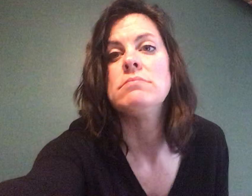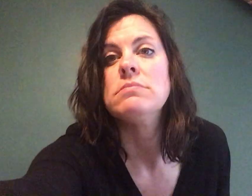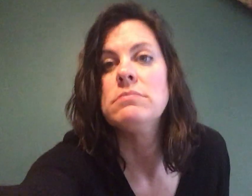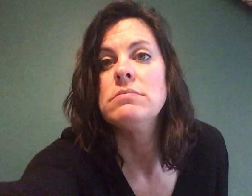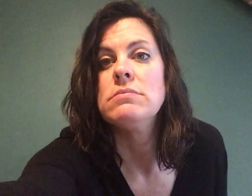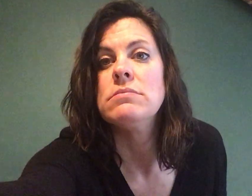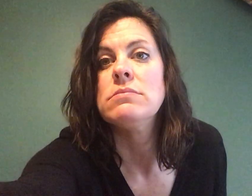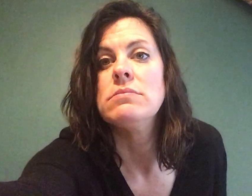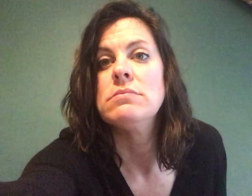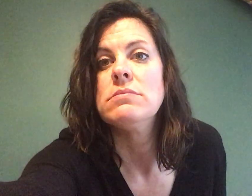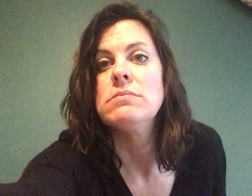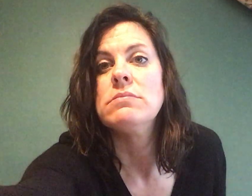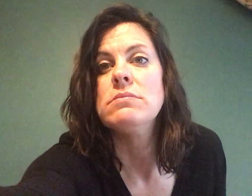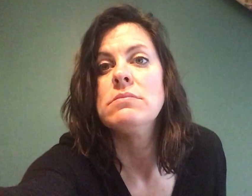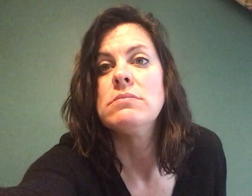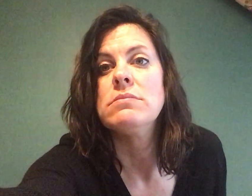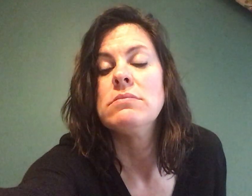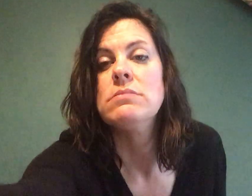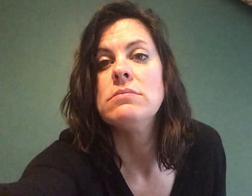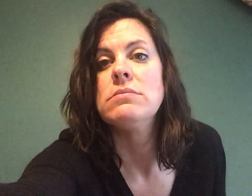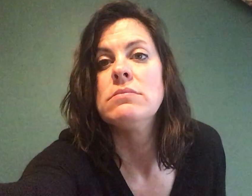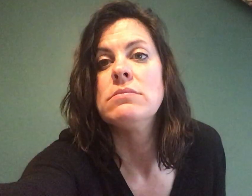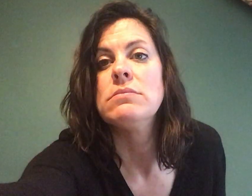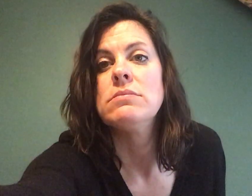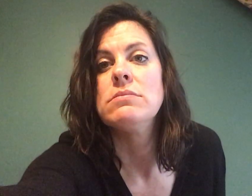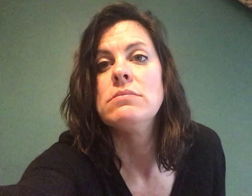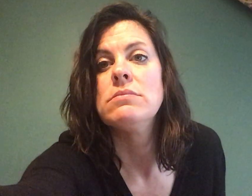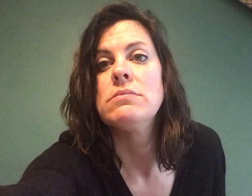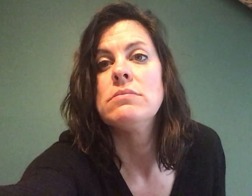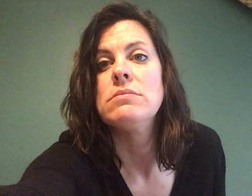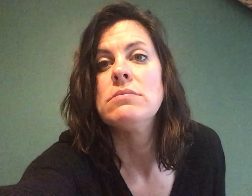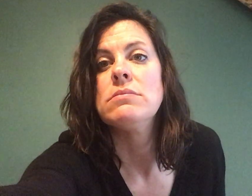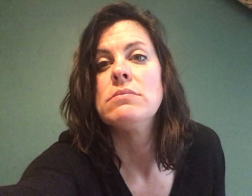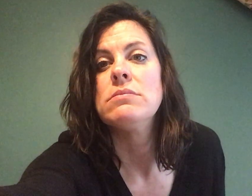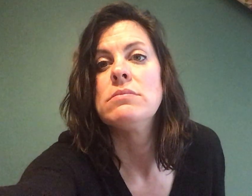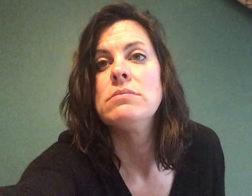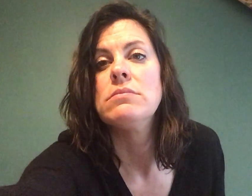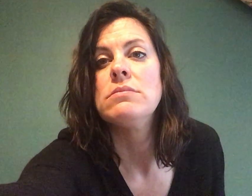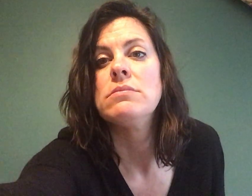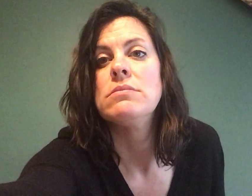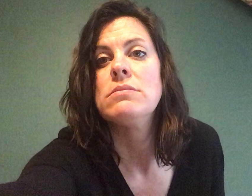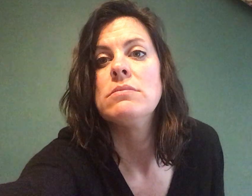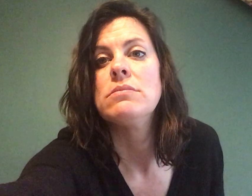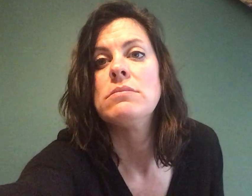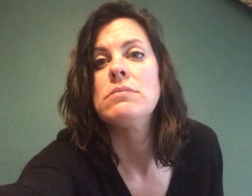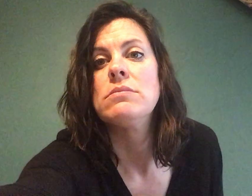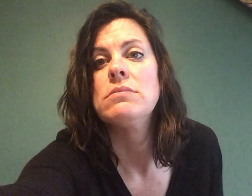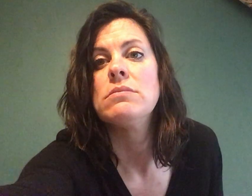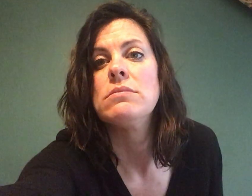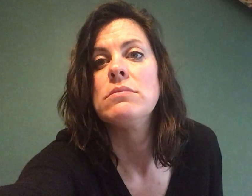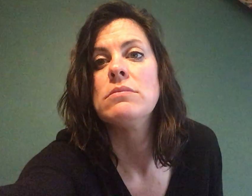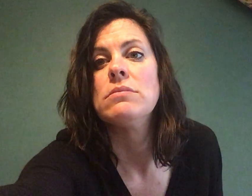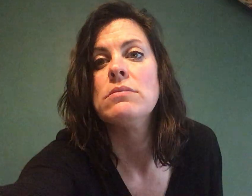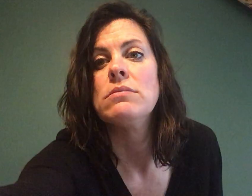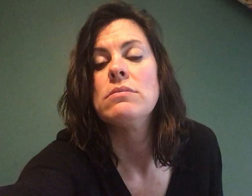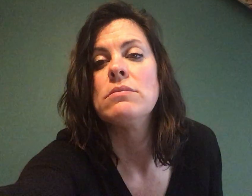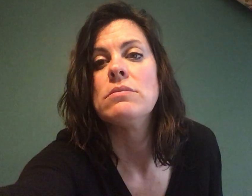Be nice to put that on a ladder, wouldn't it? Yeah. Busted ladder, right? Put that on a busted ladder.